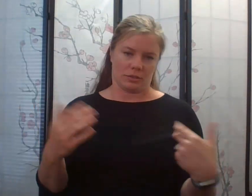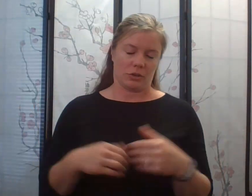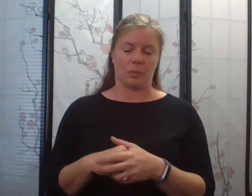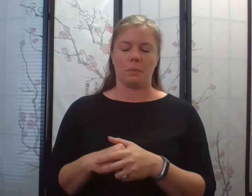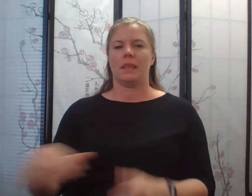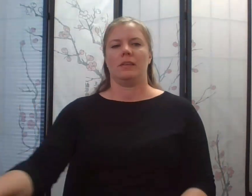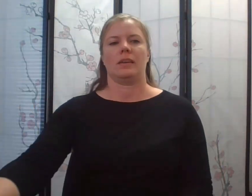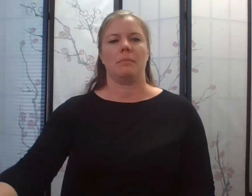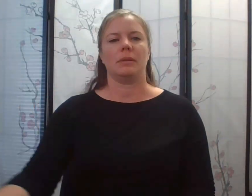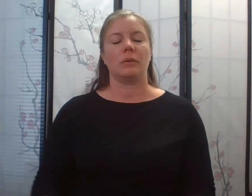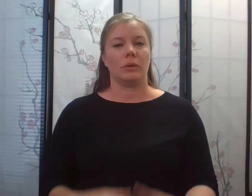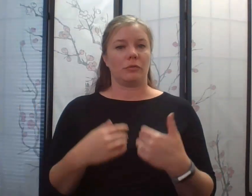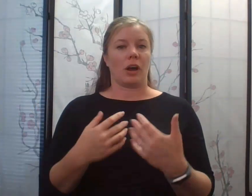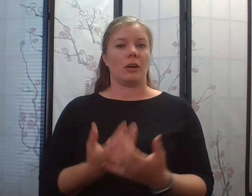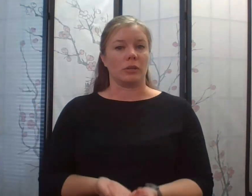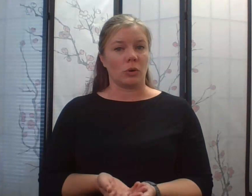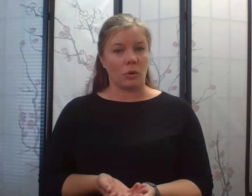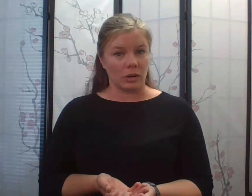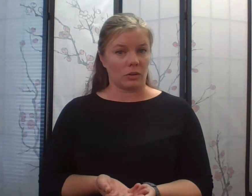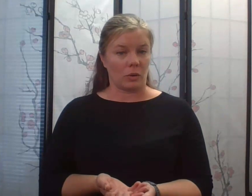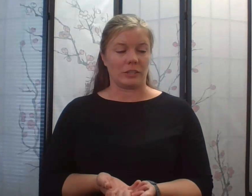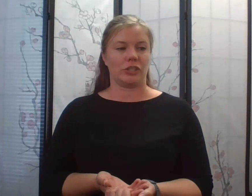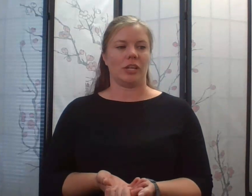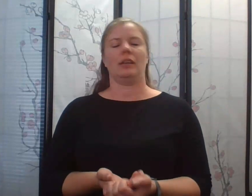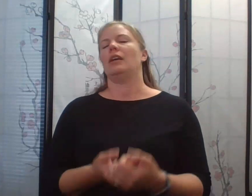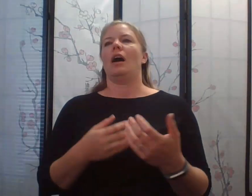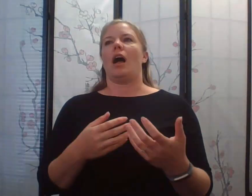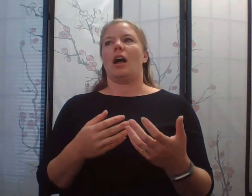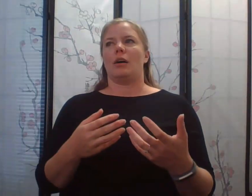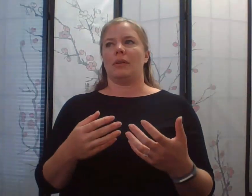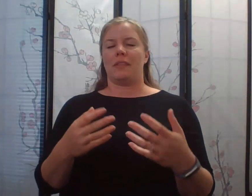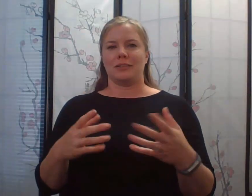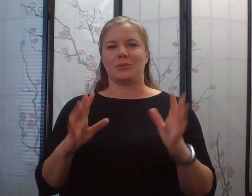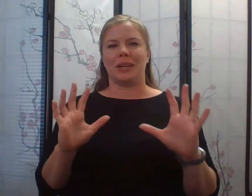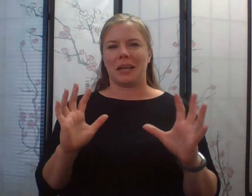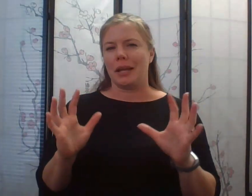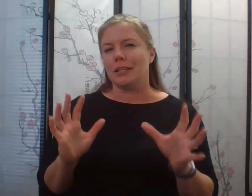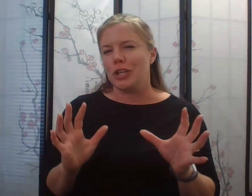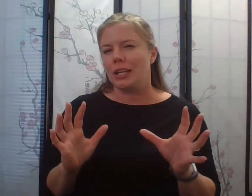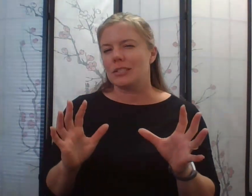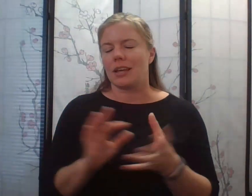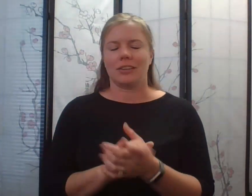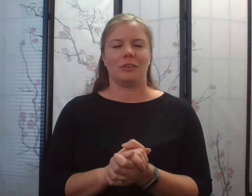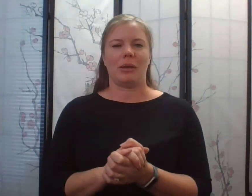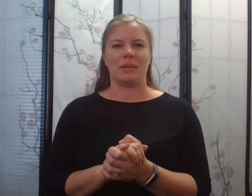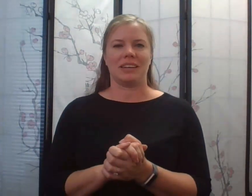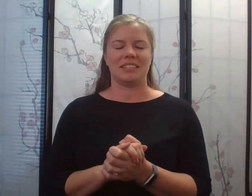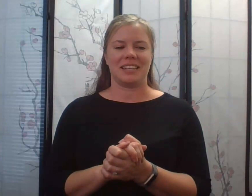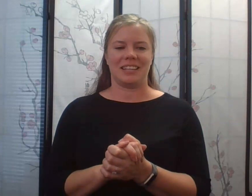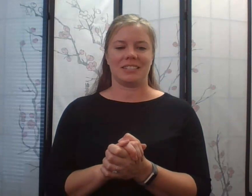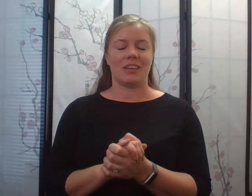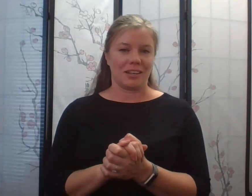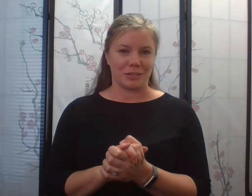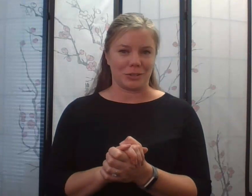more than a yes or no. Okay, but then when we've got a rhetorical question, that's when it kind of changes that a little bit